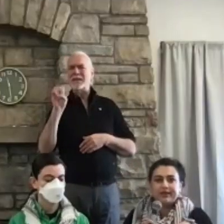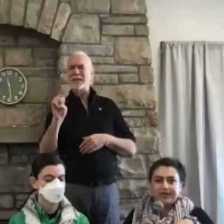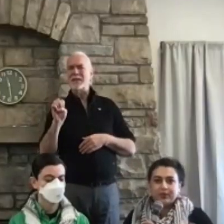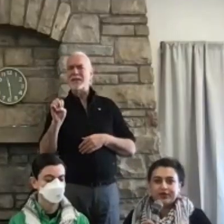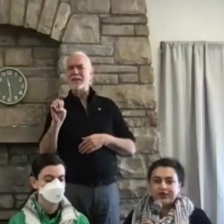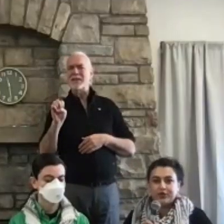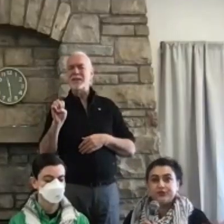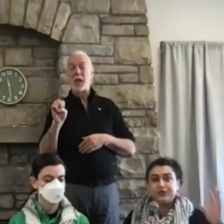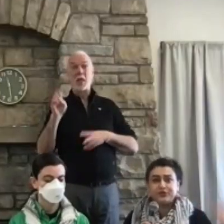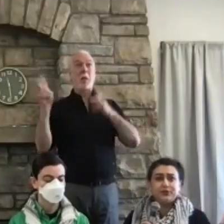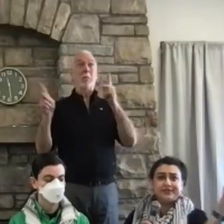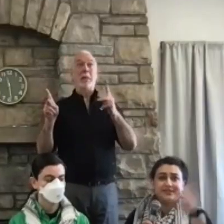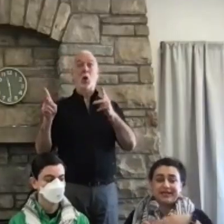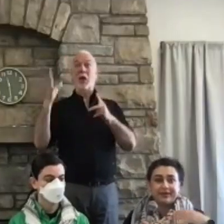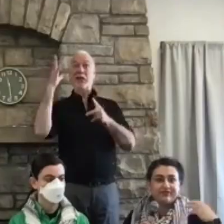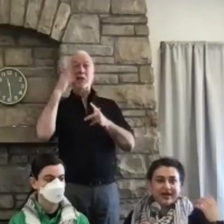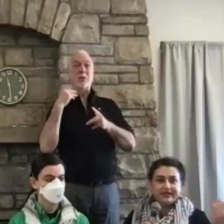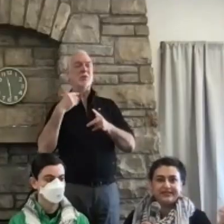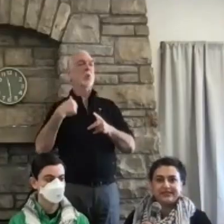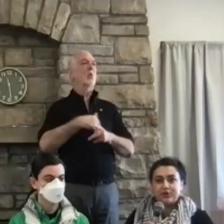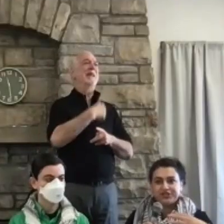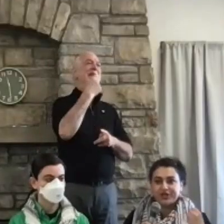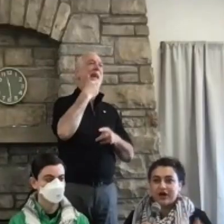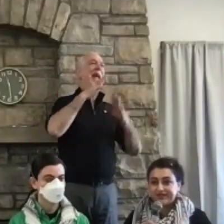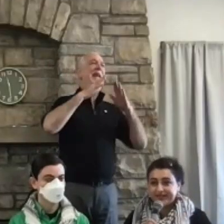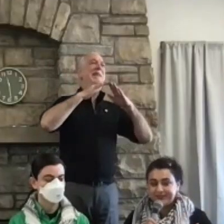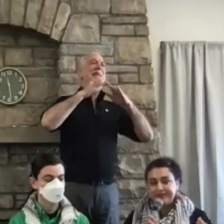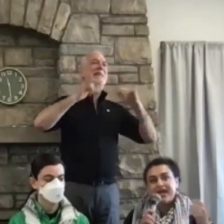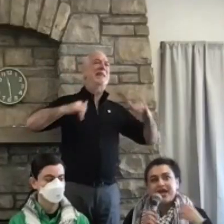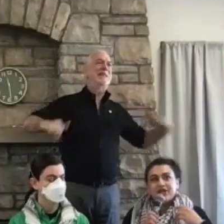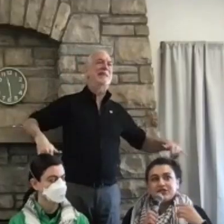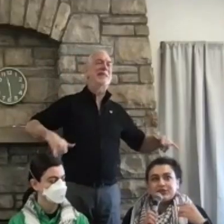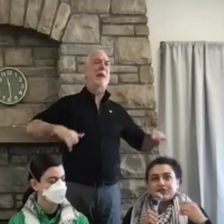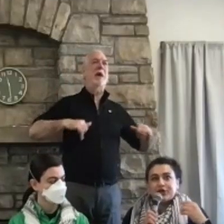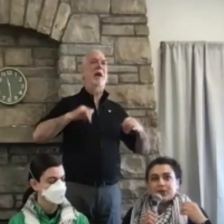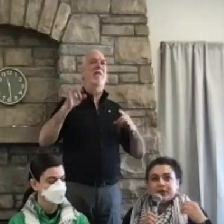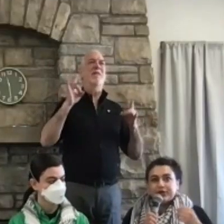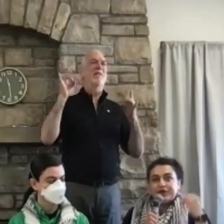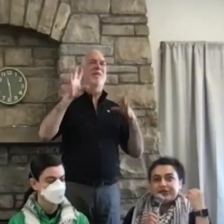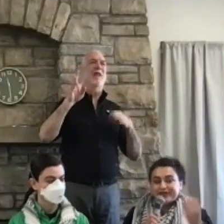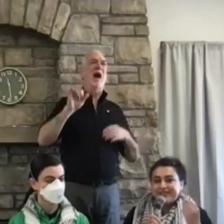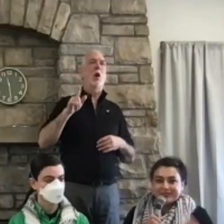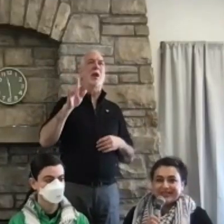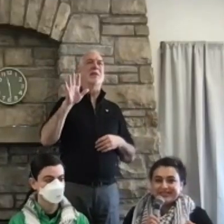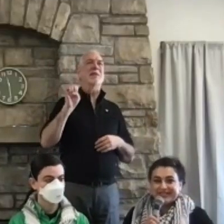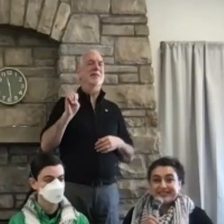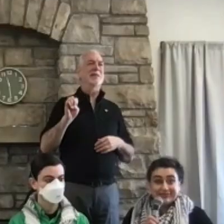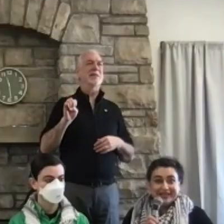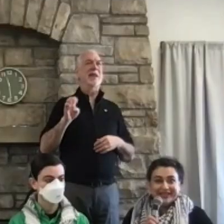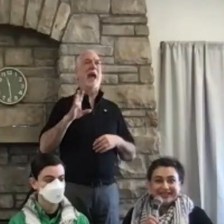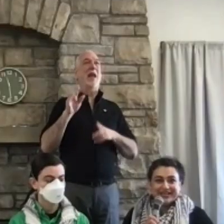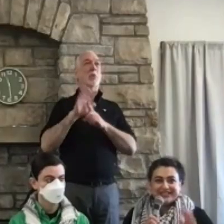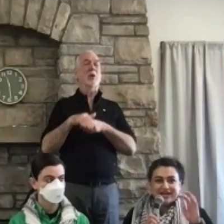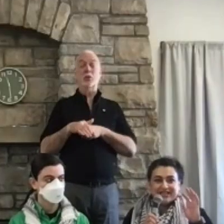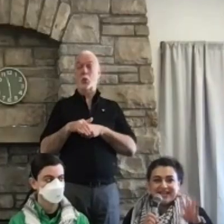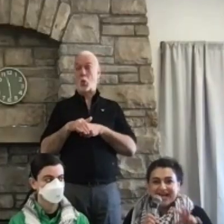placed on a people, and we use the word systemic violence and oppression often. So in order to address something that's